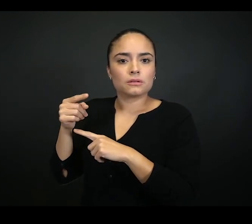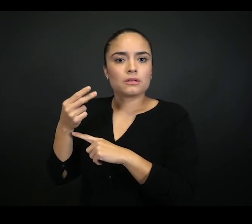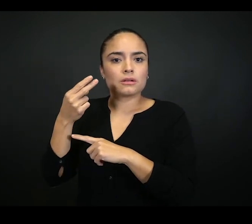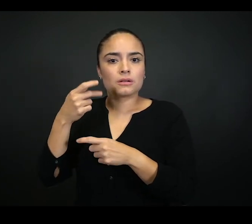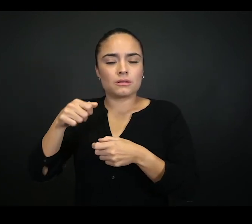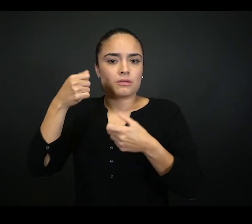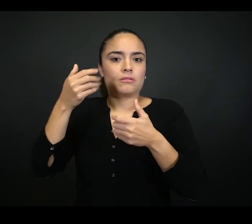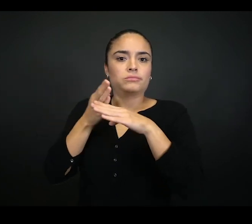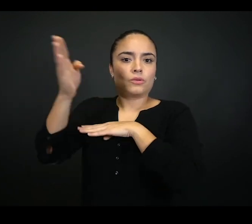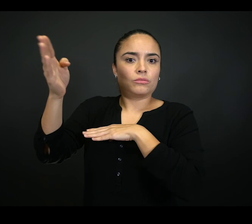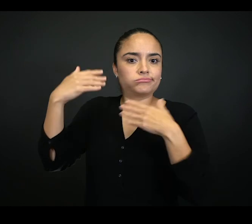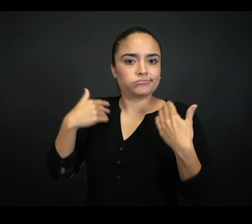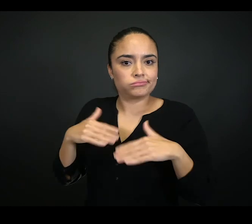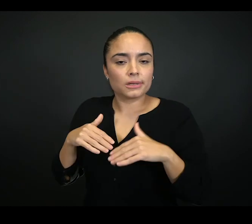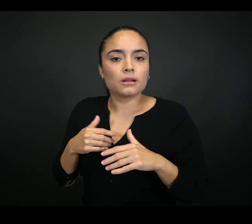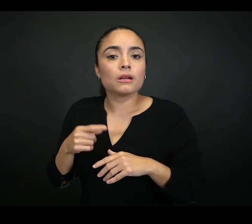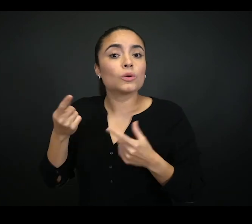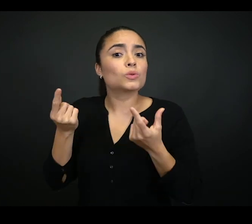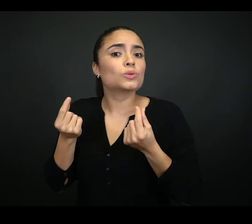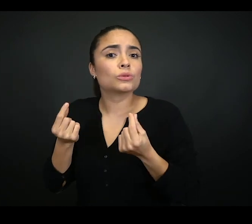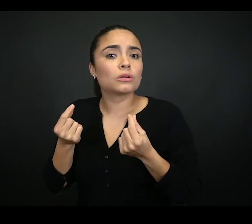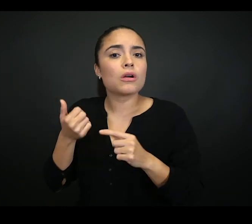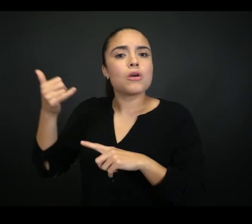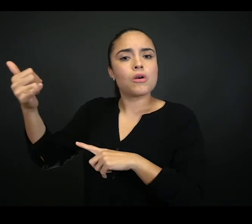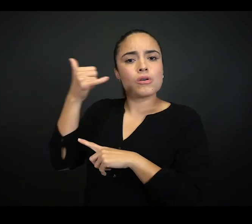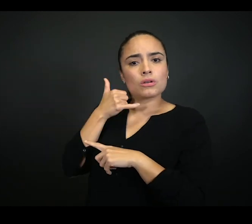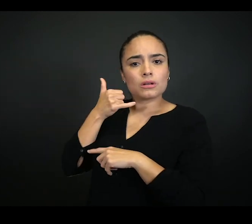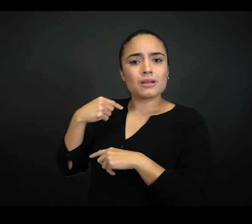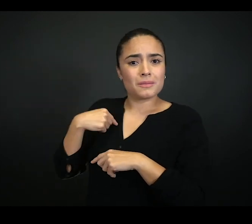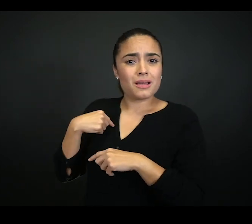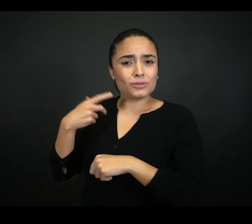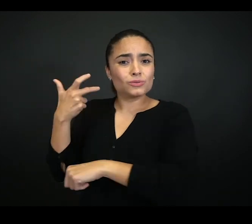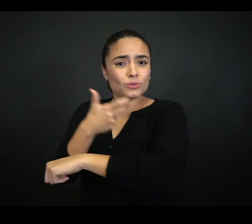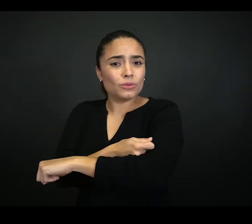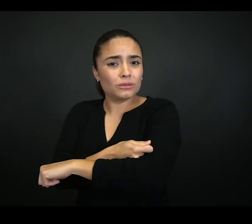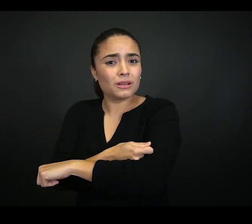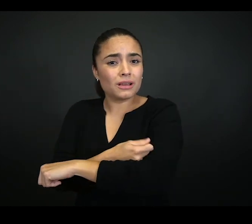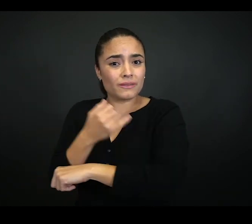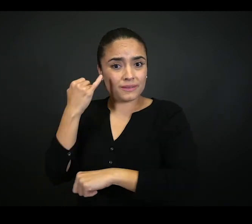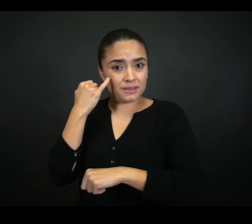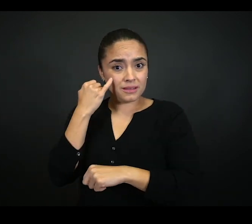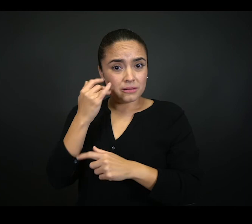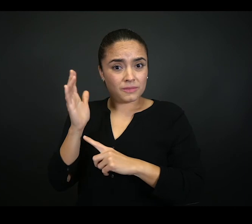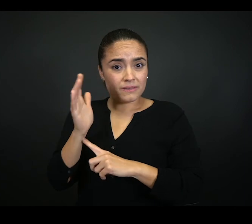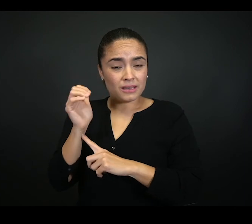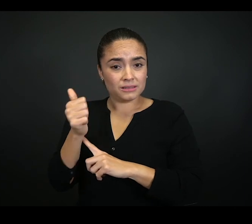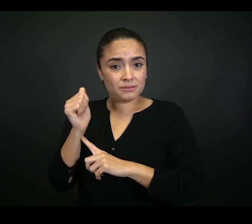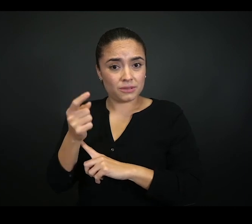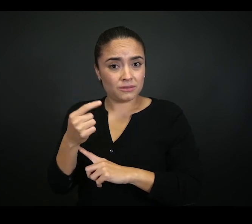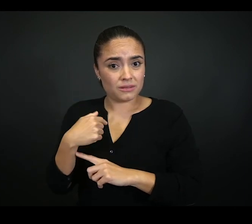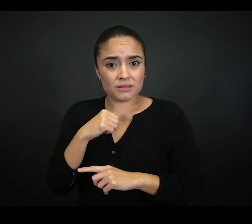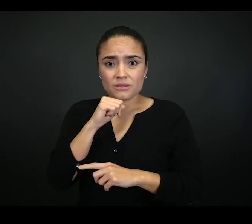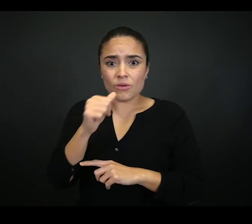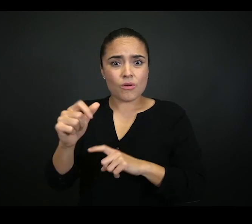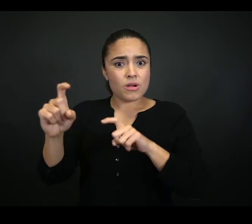So they can call that line and say, look, I'm going to use, if I don't call you back in 5 minutes or 10 minutes, do this for me,